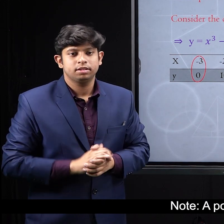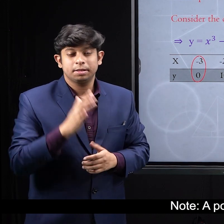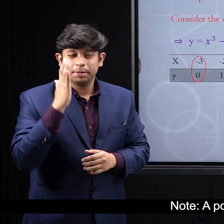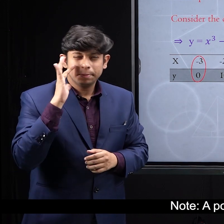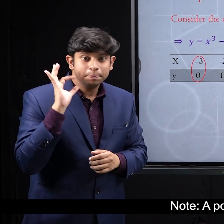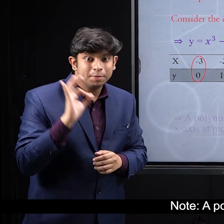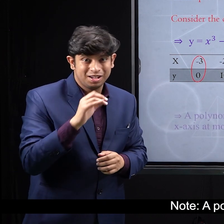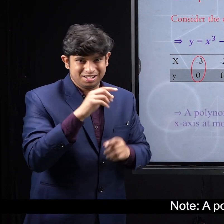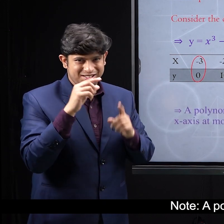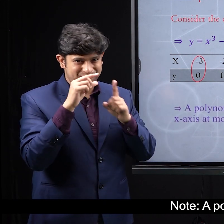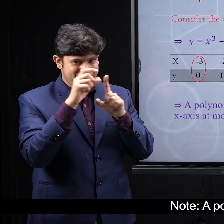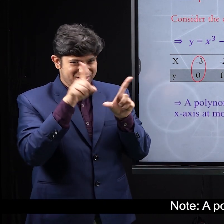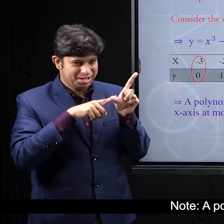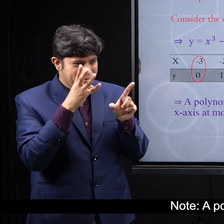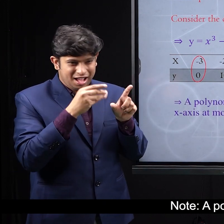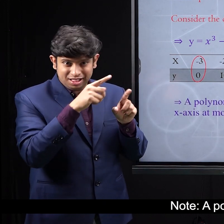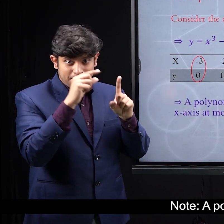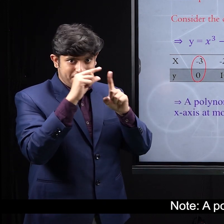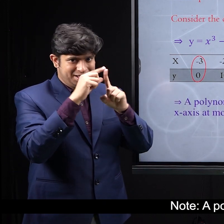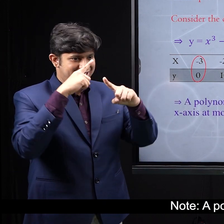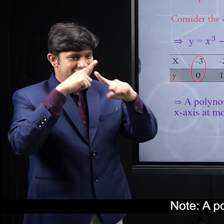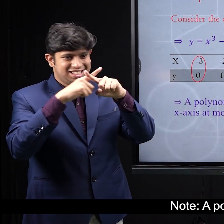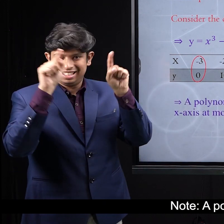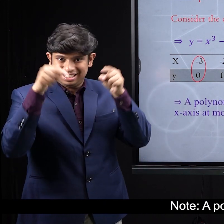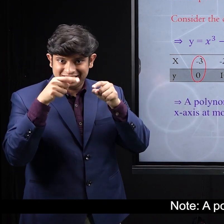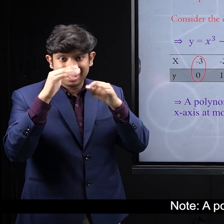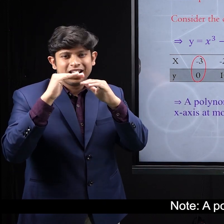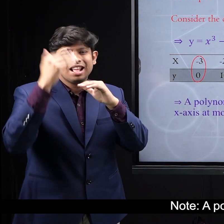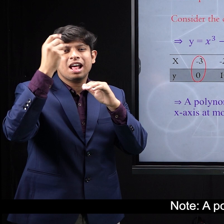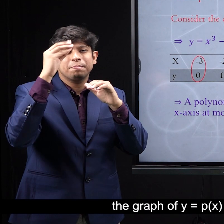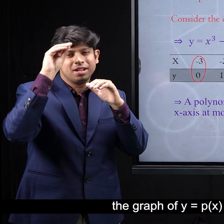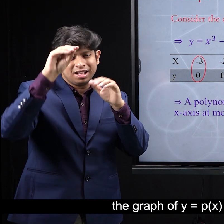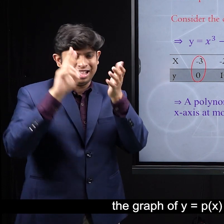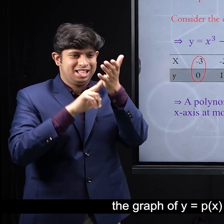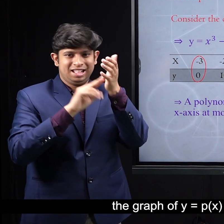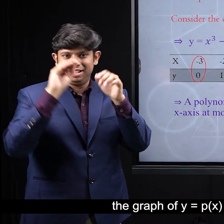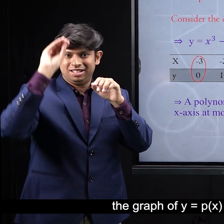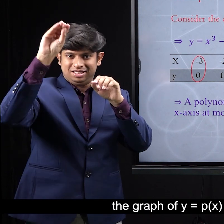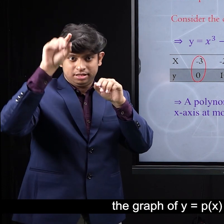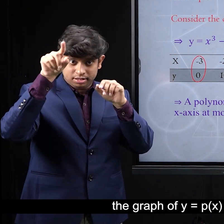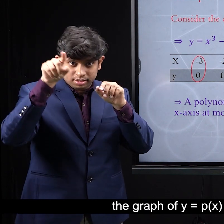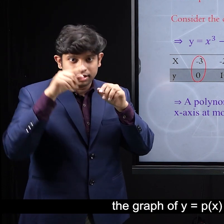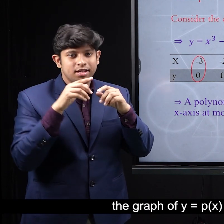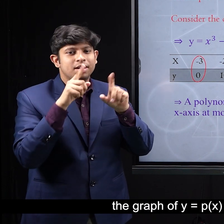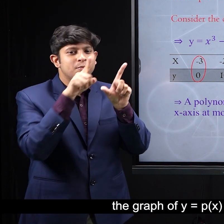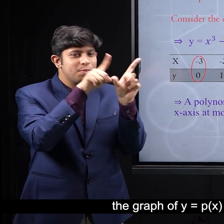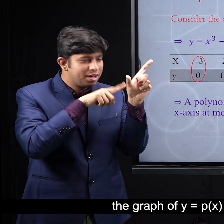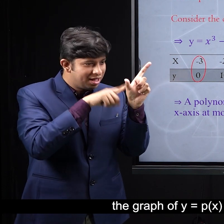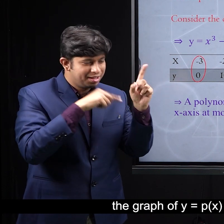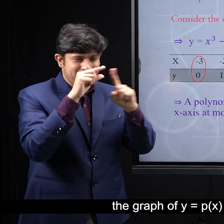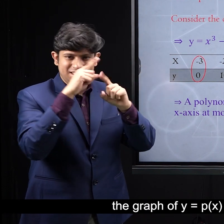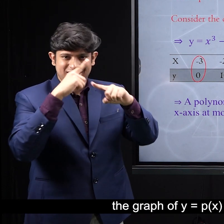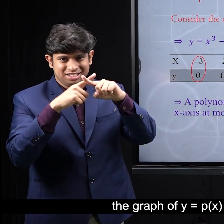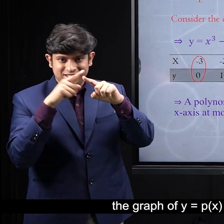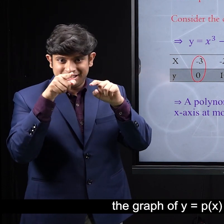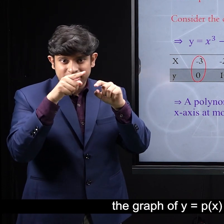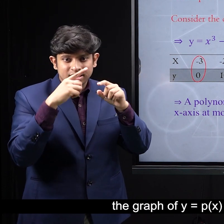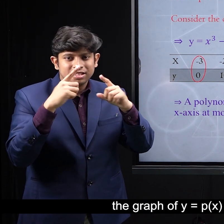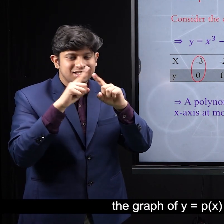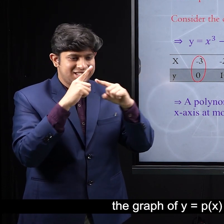Note, a polynomial p of x of degree n, the graph of y equal to p of x intersects the x axis at most